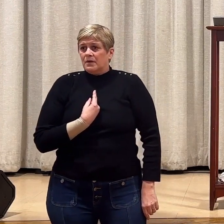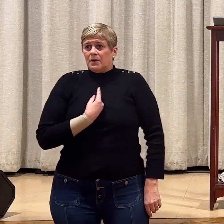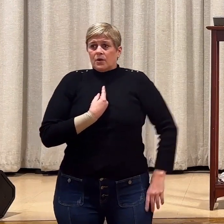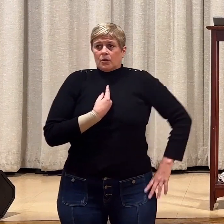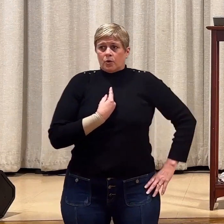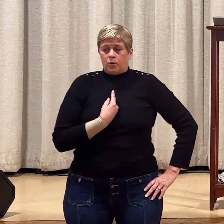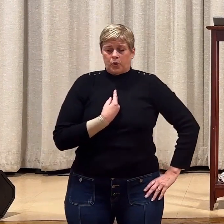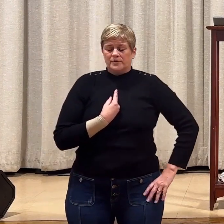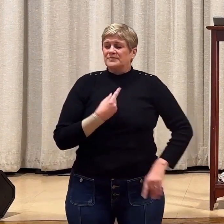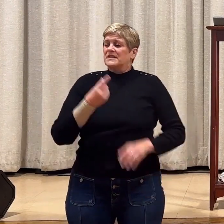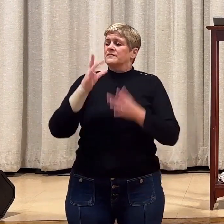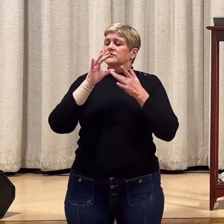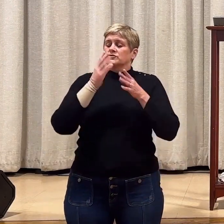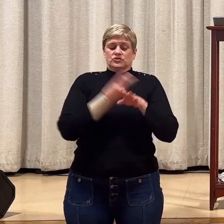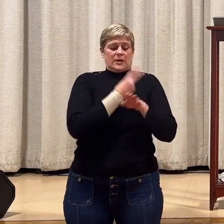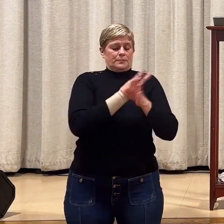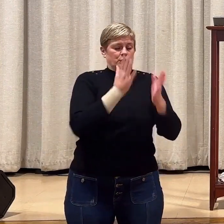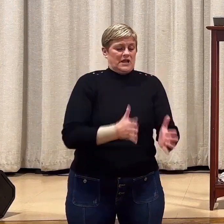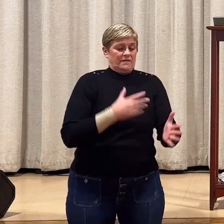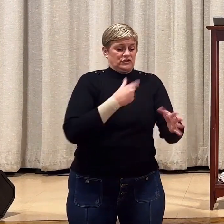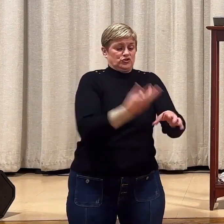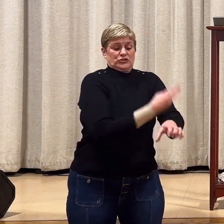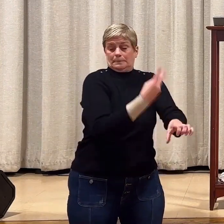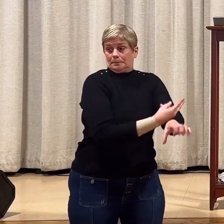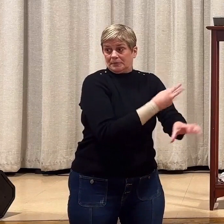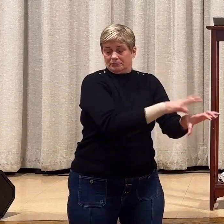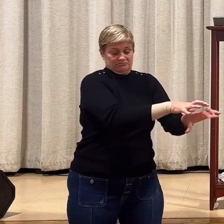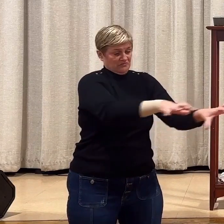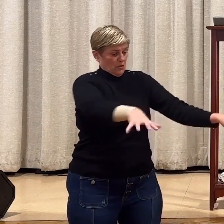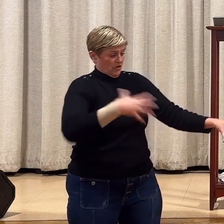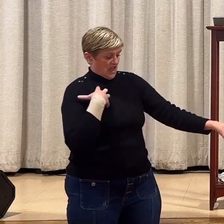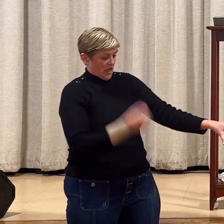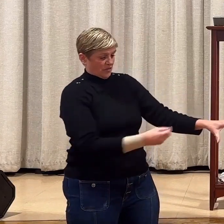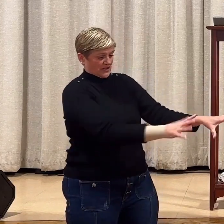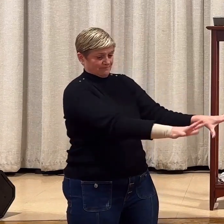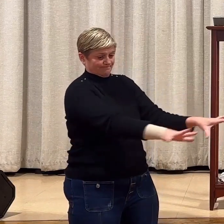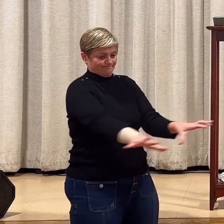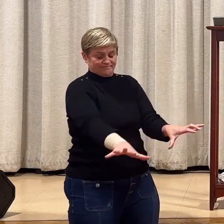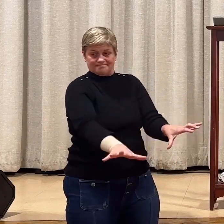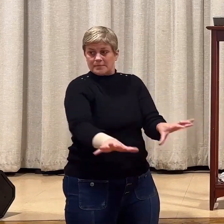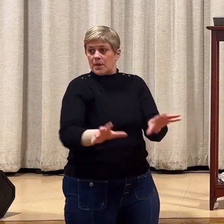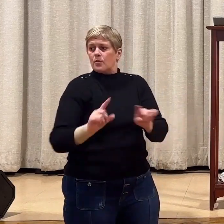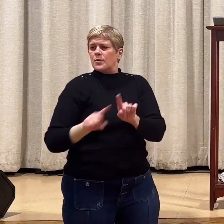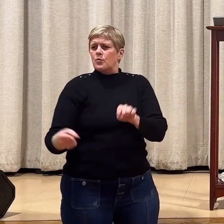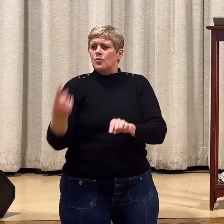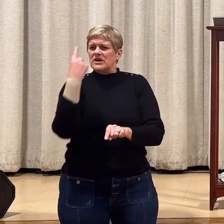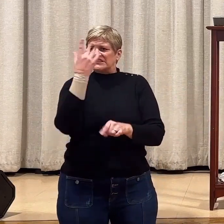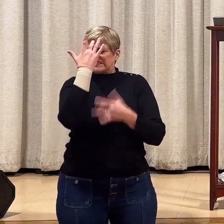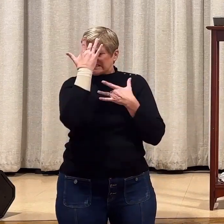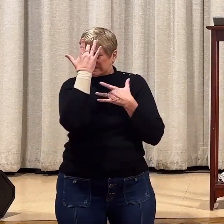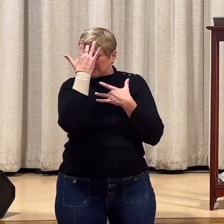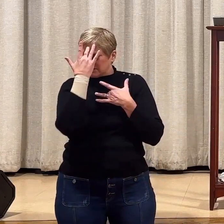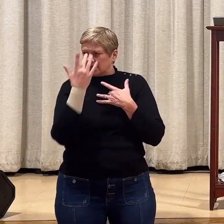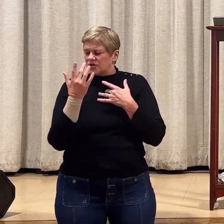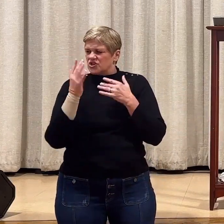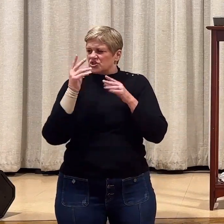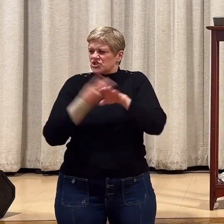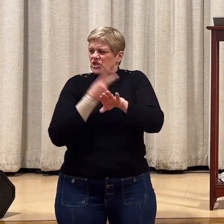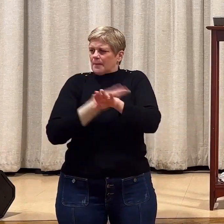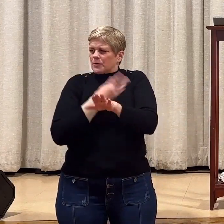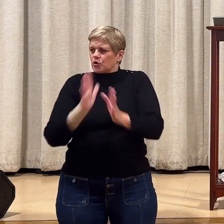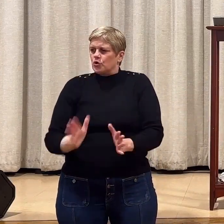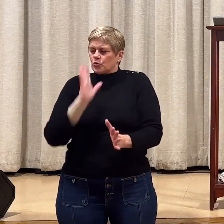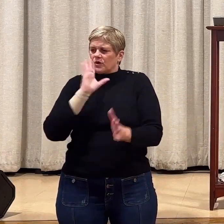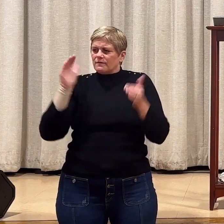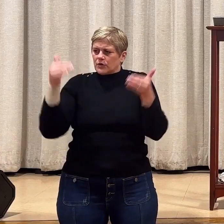If a shepherd has sheep and a lot of healthy sheep, and there's a sick sheep, where's the shepherd going to focus his attention? On the healthy sheep